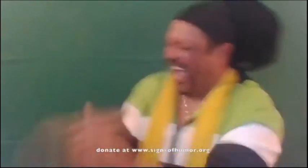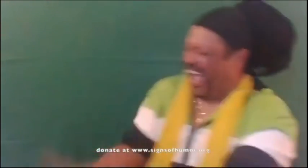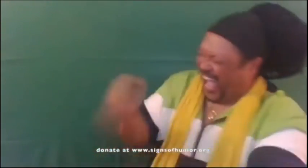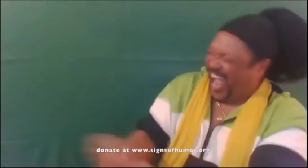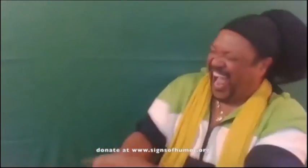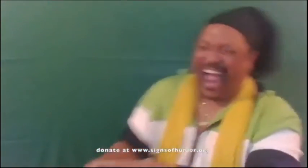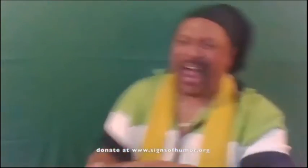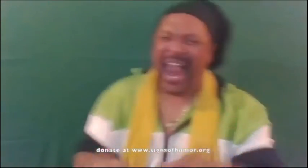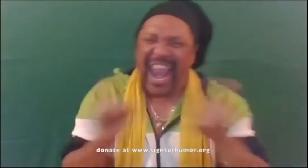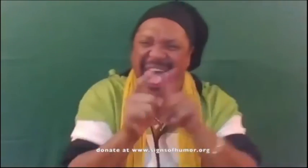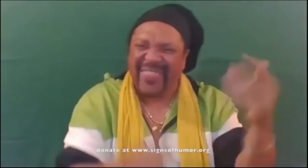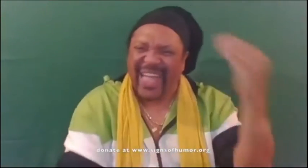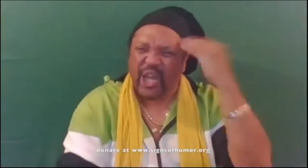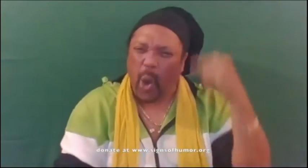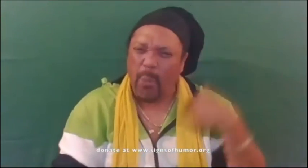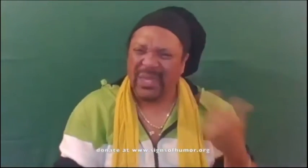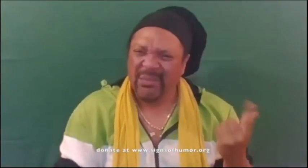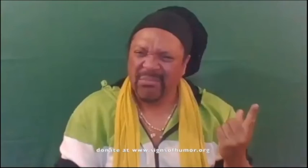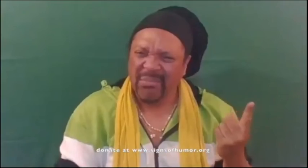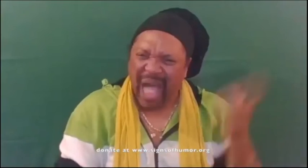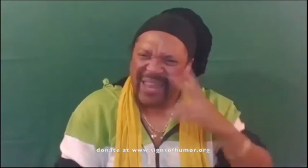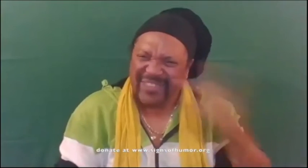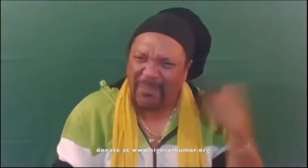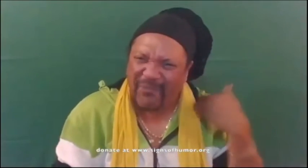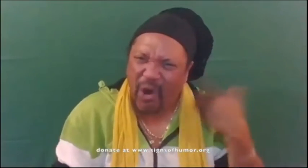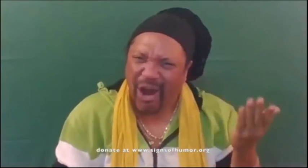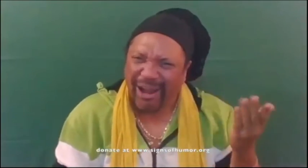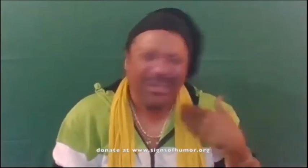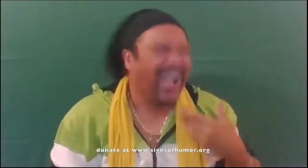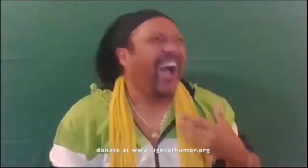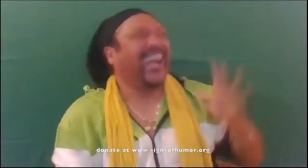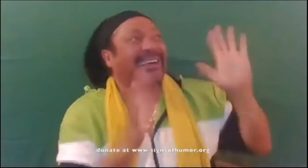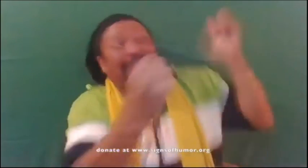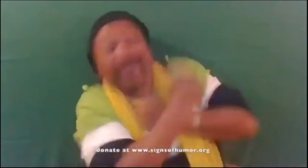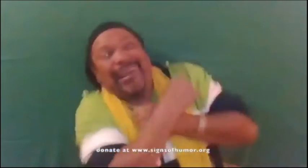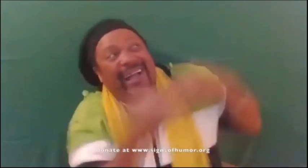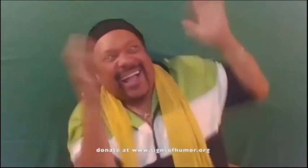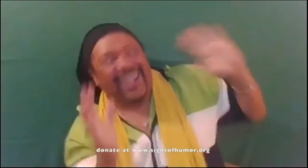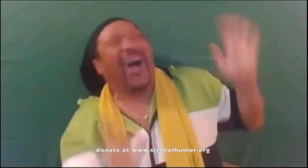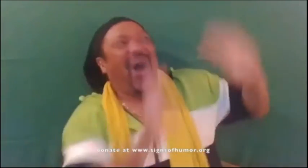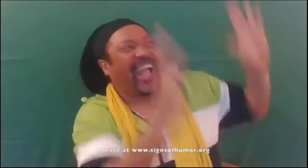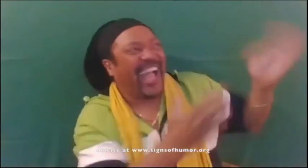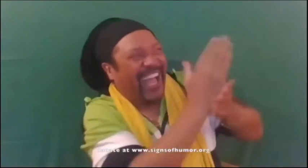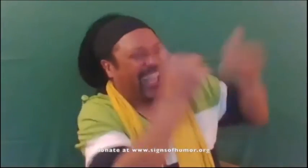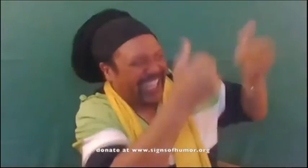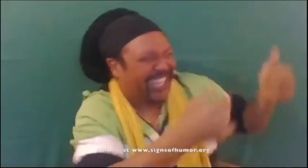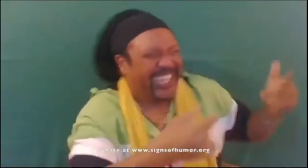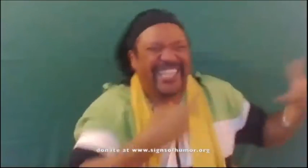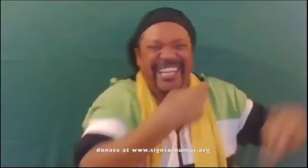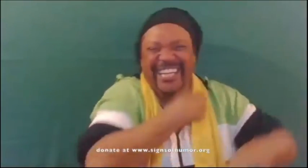time." They squeezing the life out of me, the breath out of me. I ain't never seen them before. They don't even know my name. They're like, "Hey, but you so-and-so's nephew."